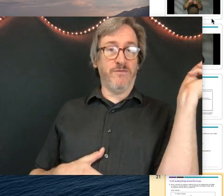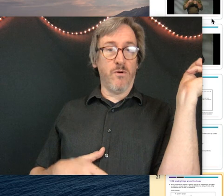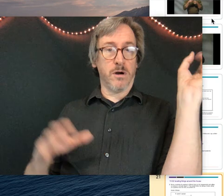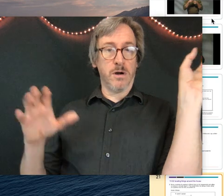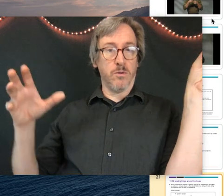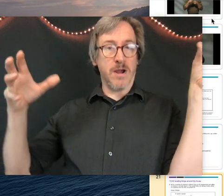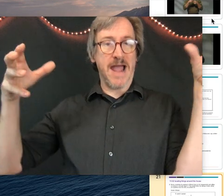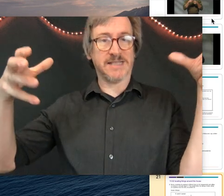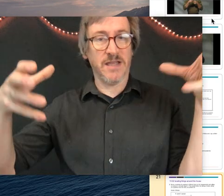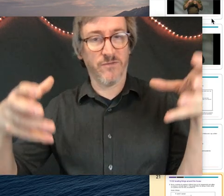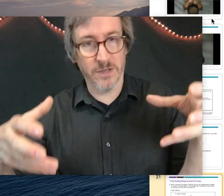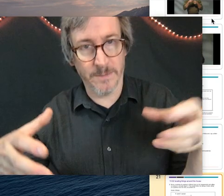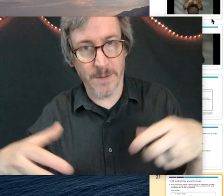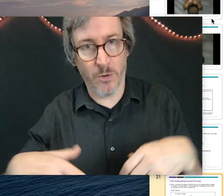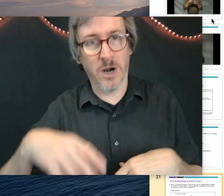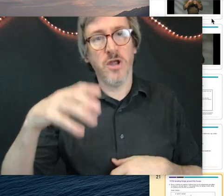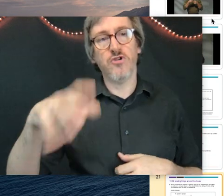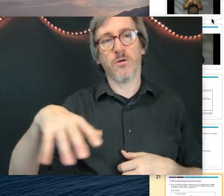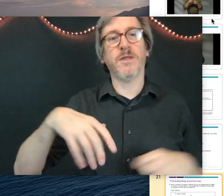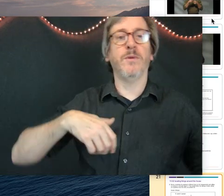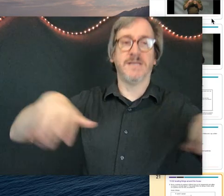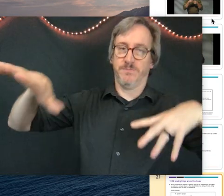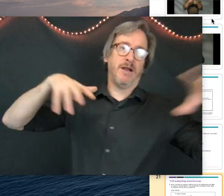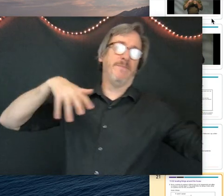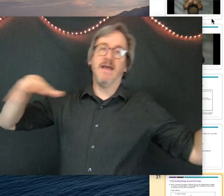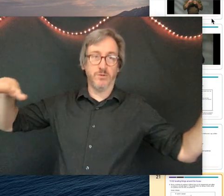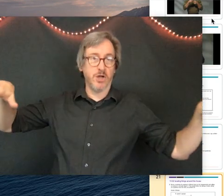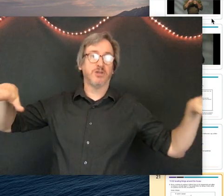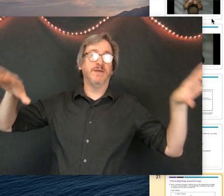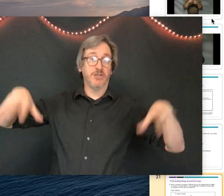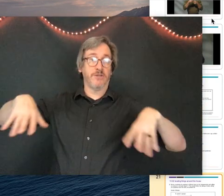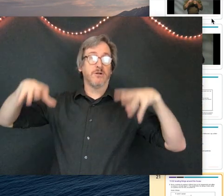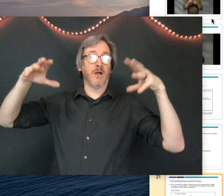had before. We're asking for a little bit more. Normally, we would split up and